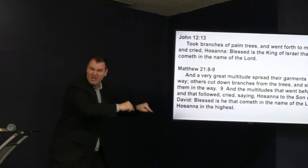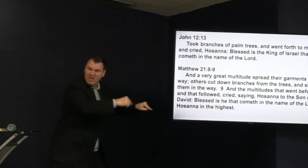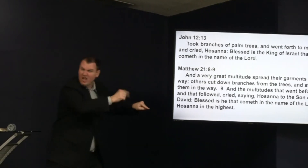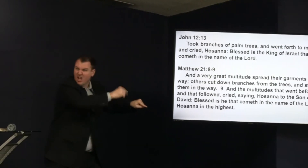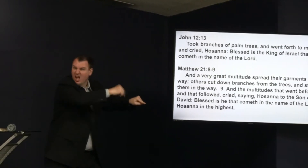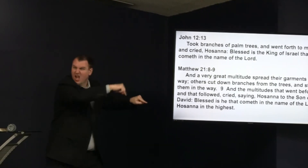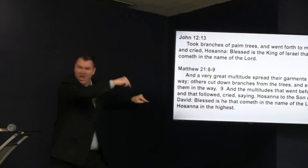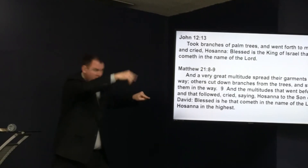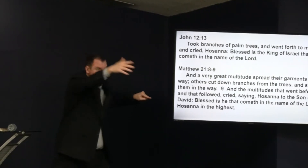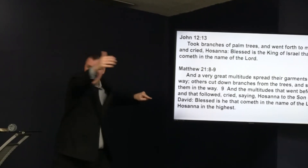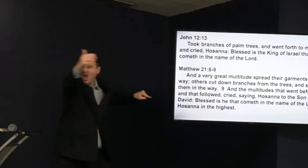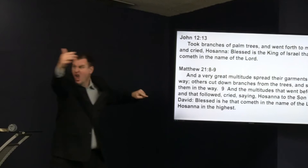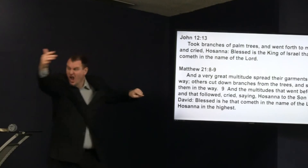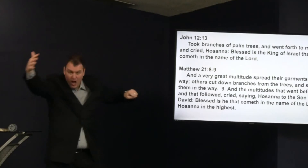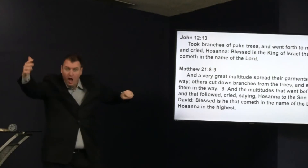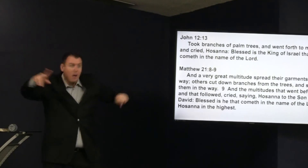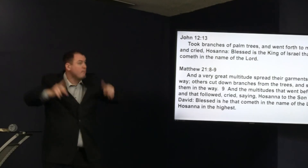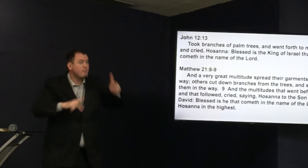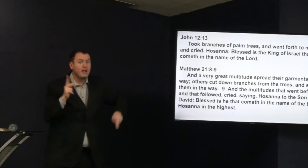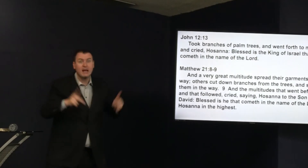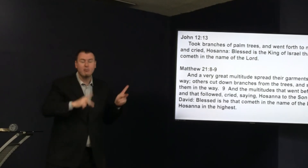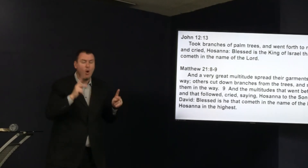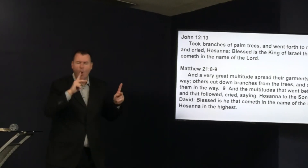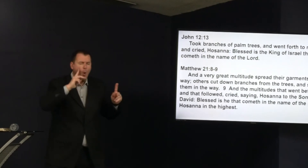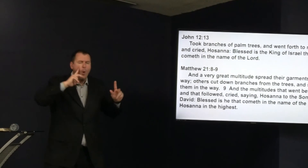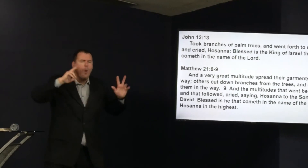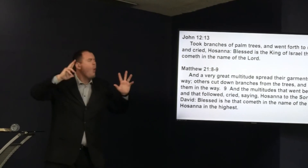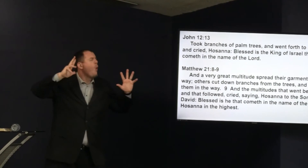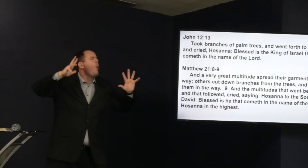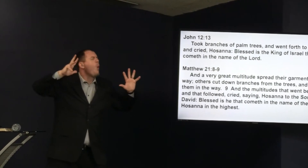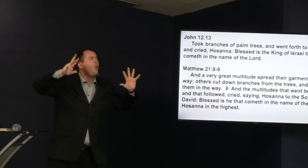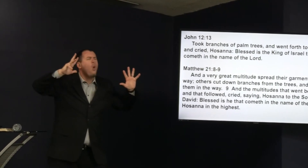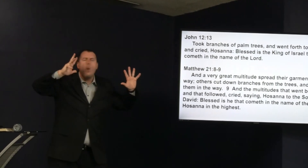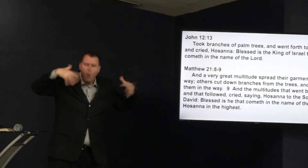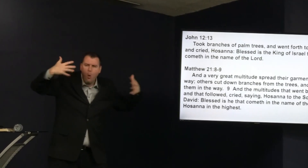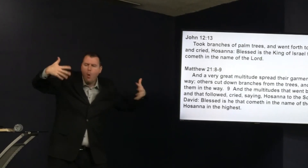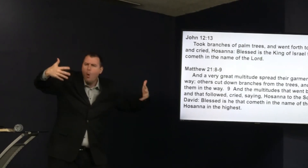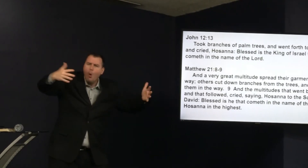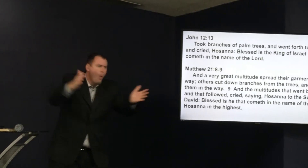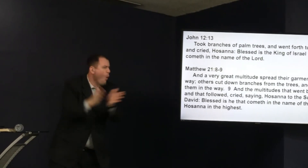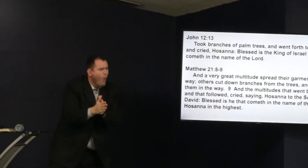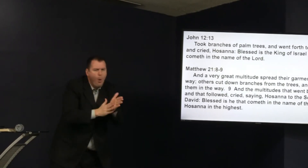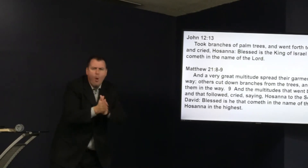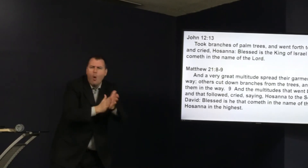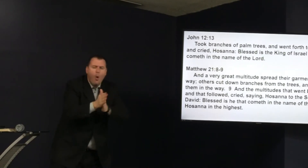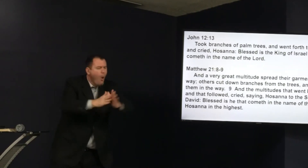Yeah. And so they were like pointing everyone to Jesus, and everyone was just going